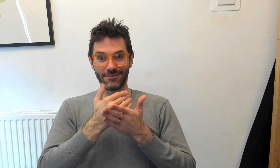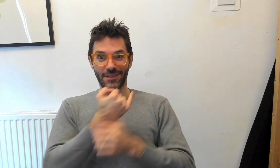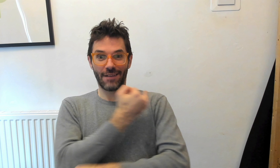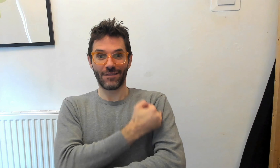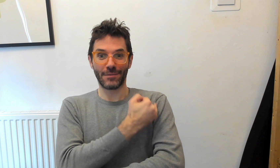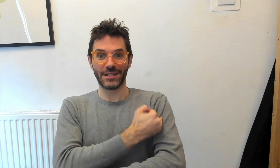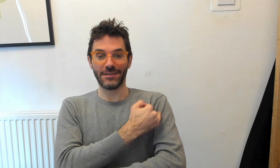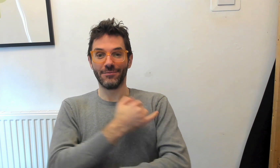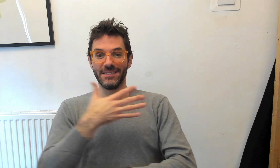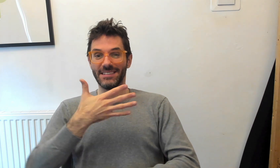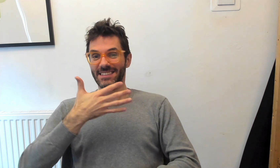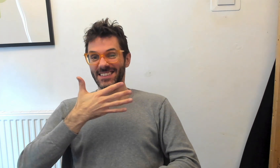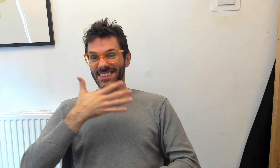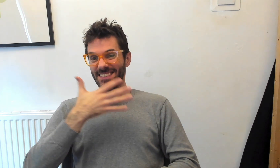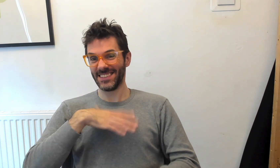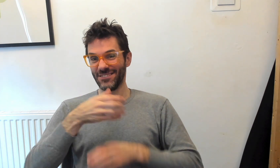vulnerability and it needs to be replaced.